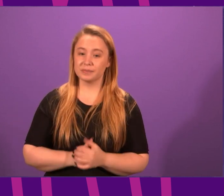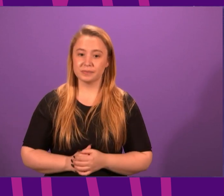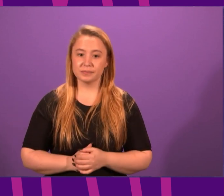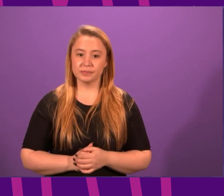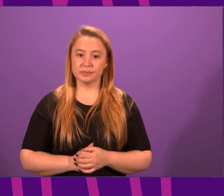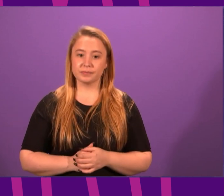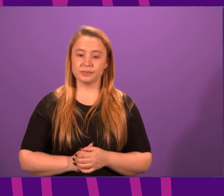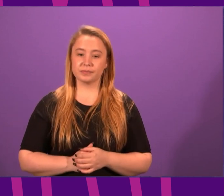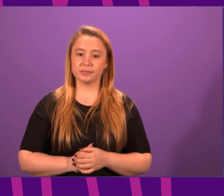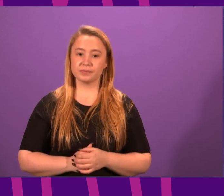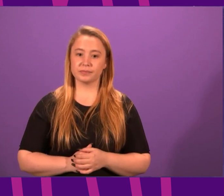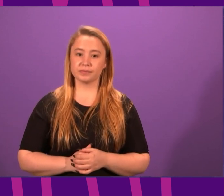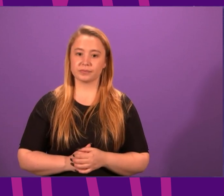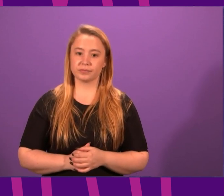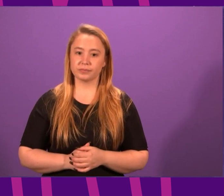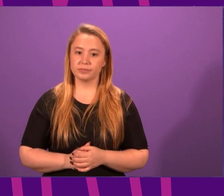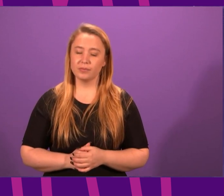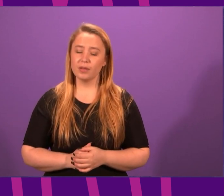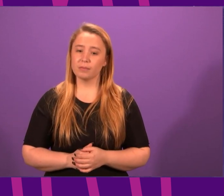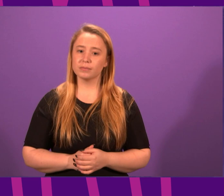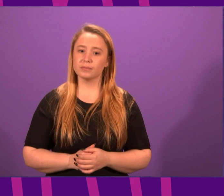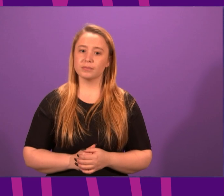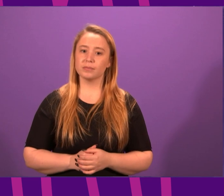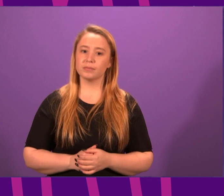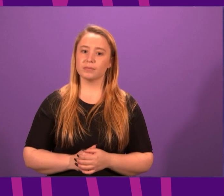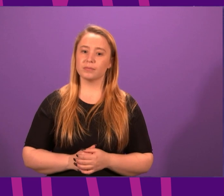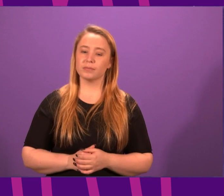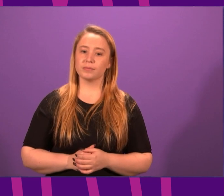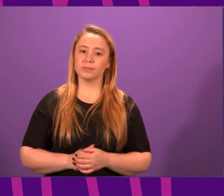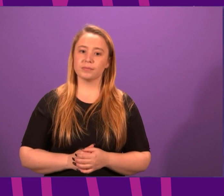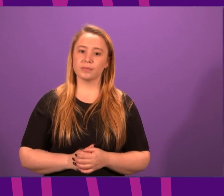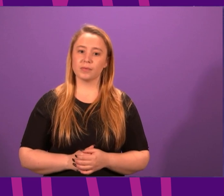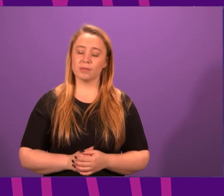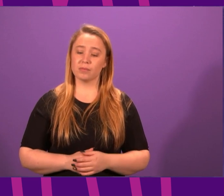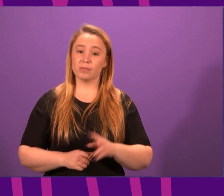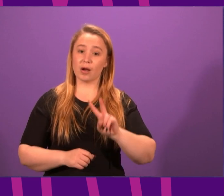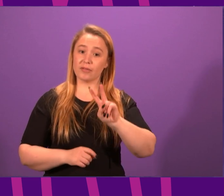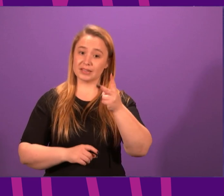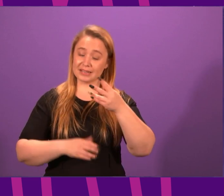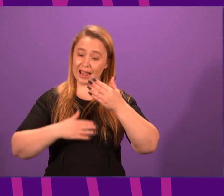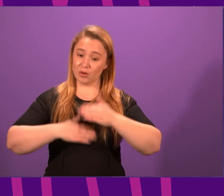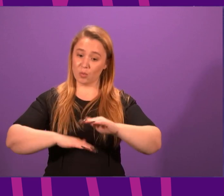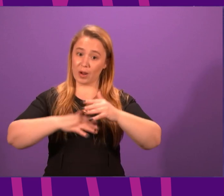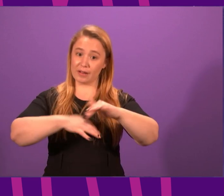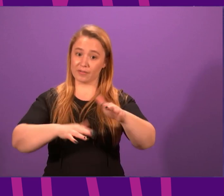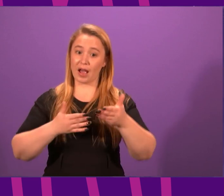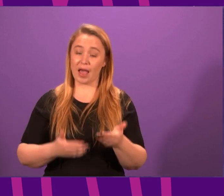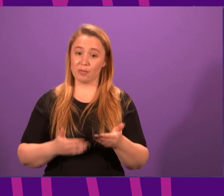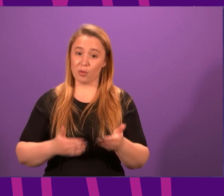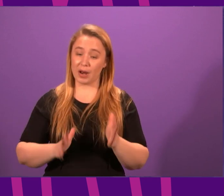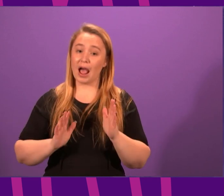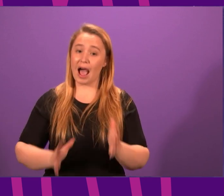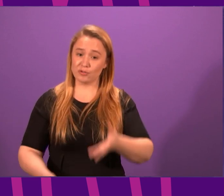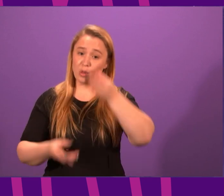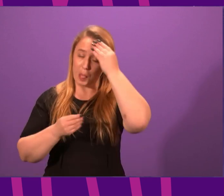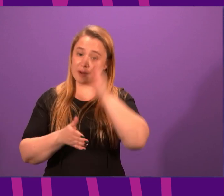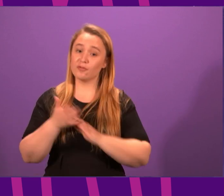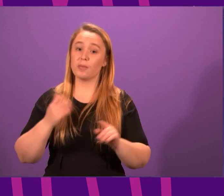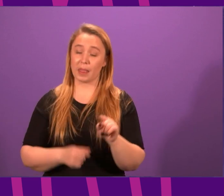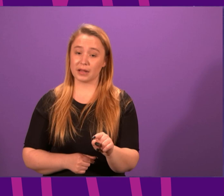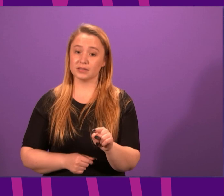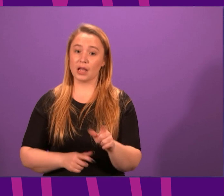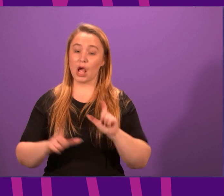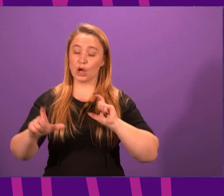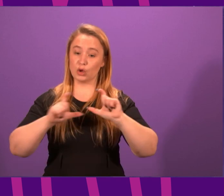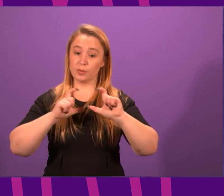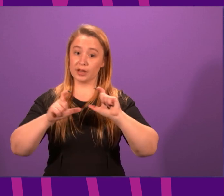Prime Minister. But I think we have got a hard lesson to learn as we enter the second wave, and that is that an effective communication